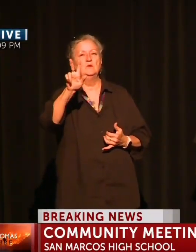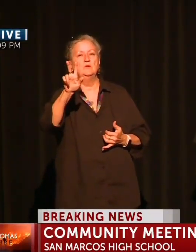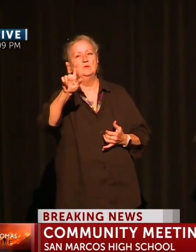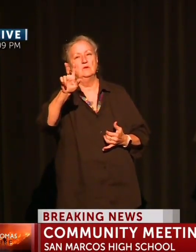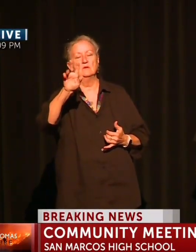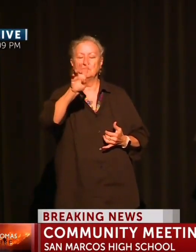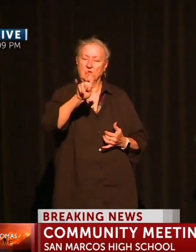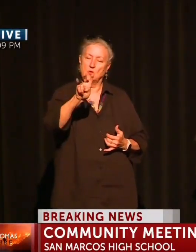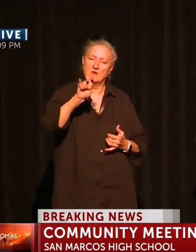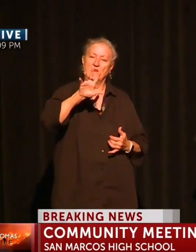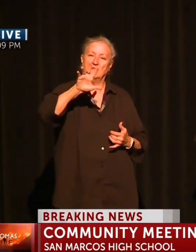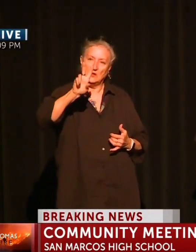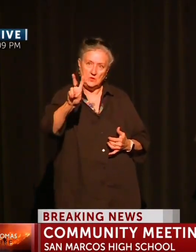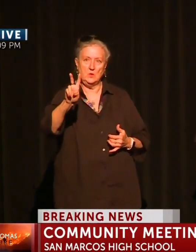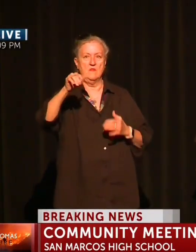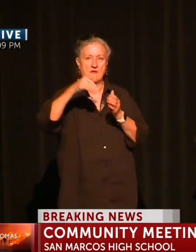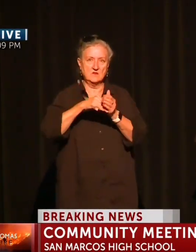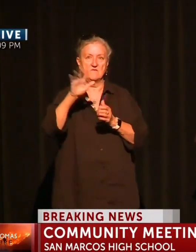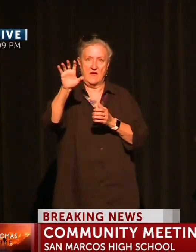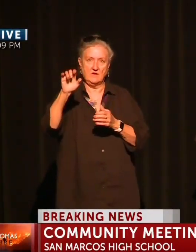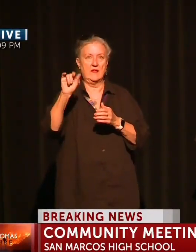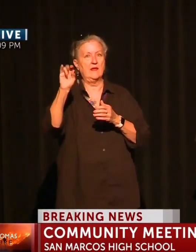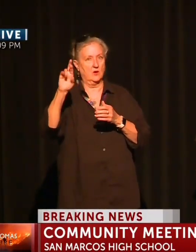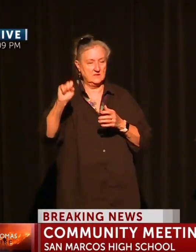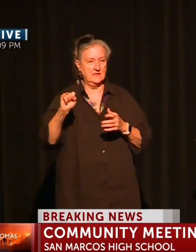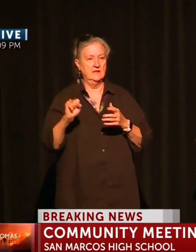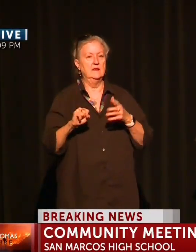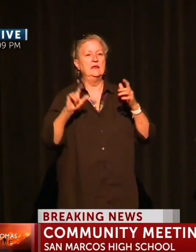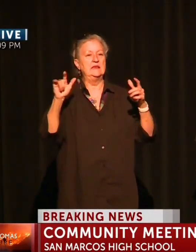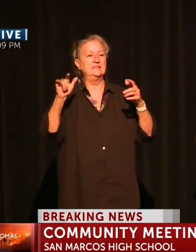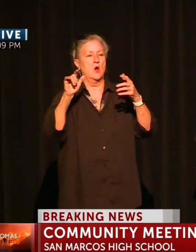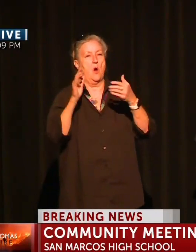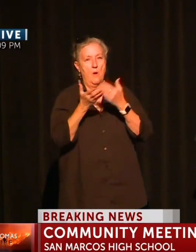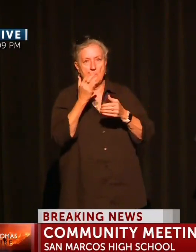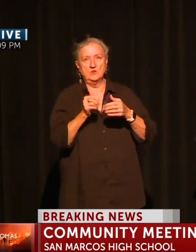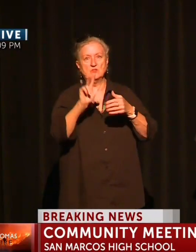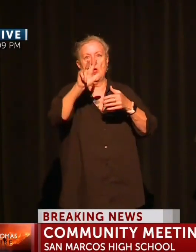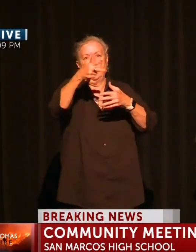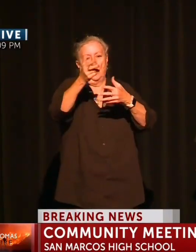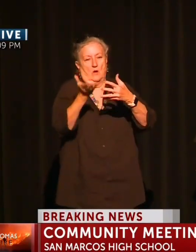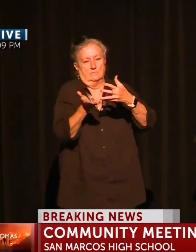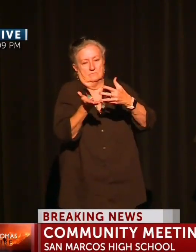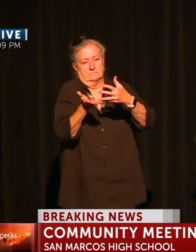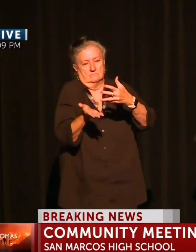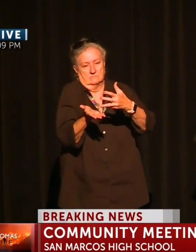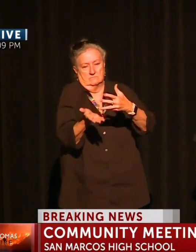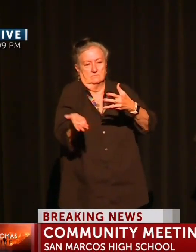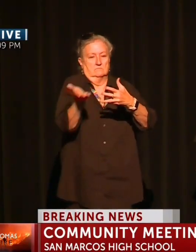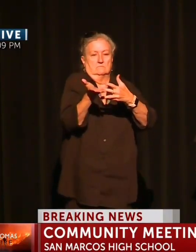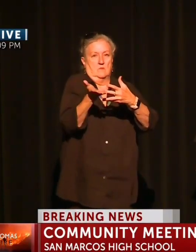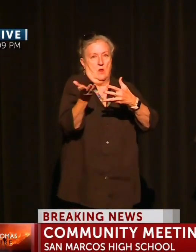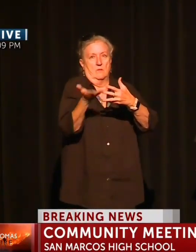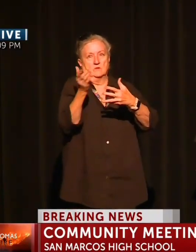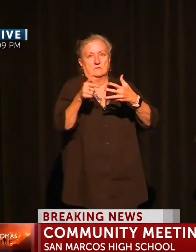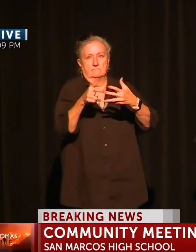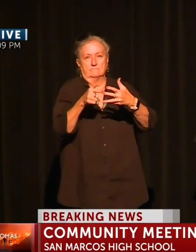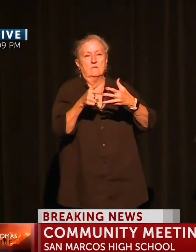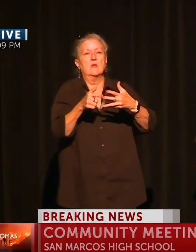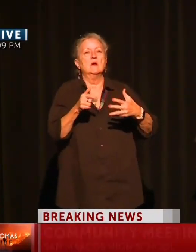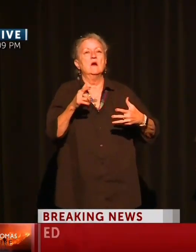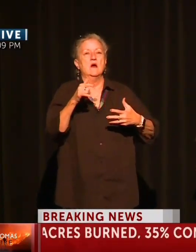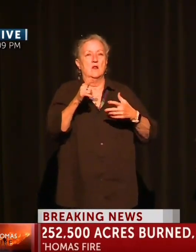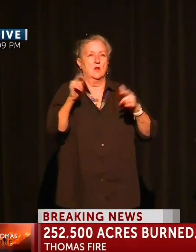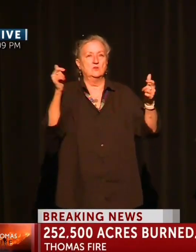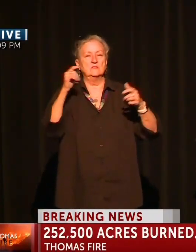252,500 acres. It's about 3,800 acres from being the third largest fire in California history. We personally right